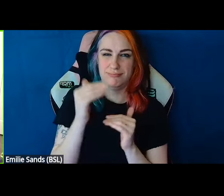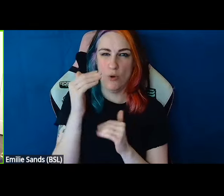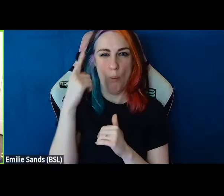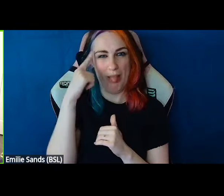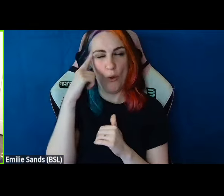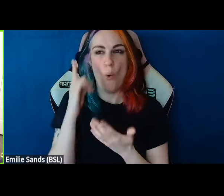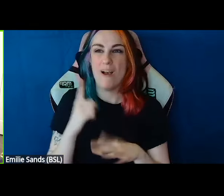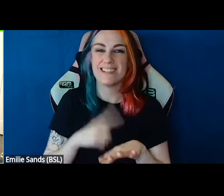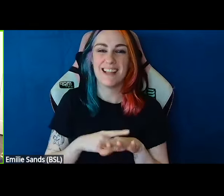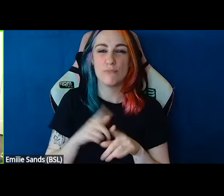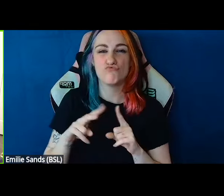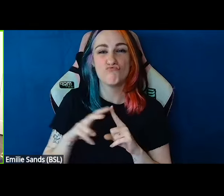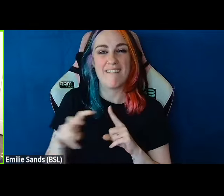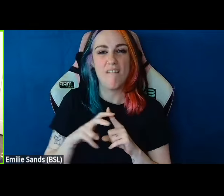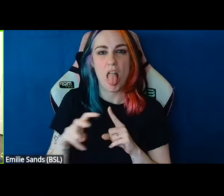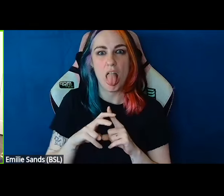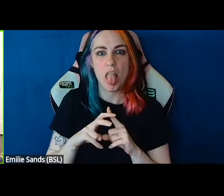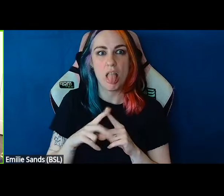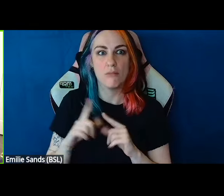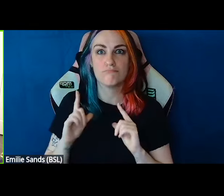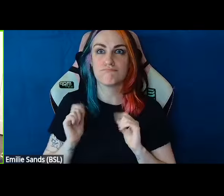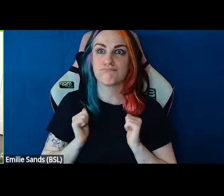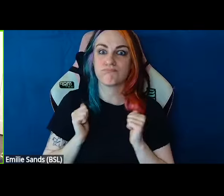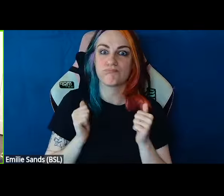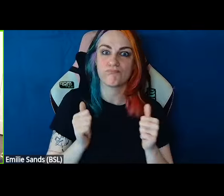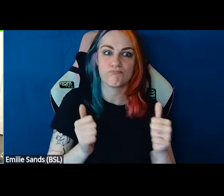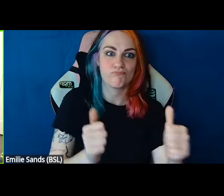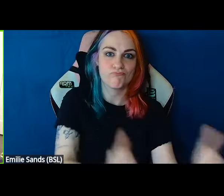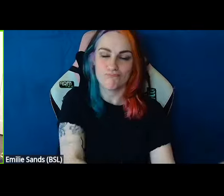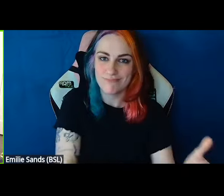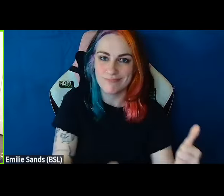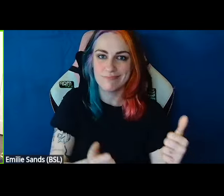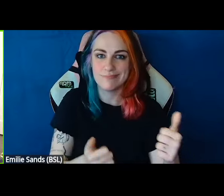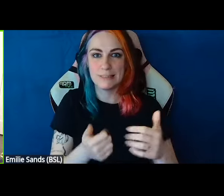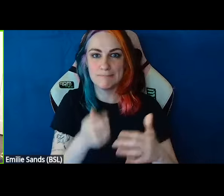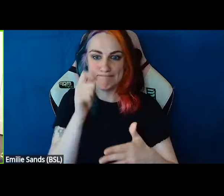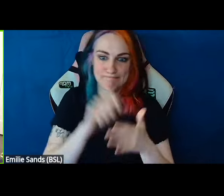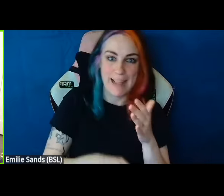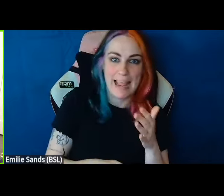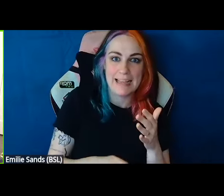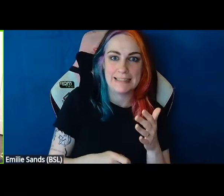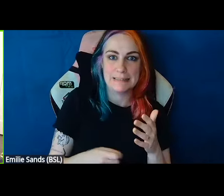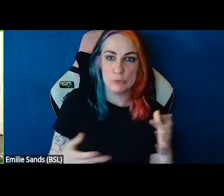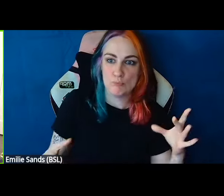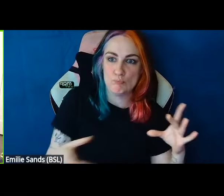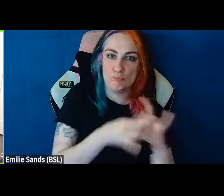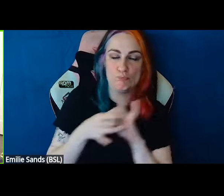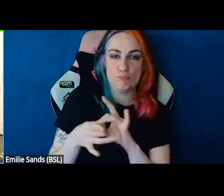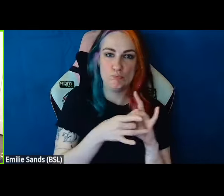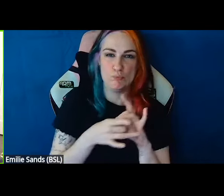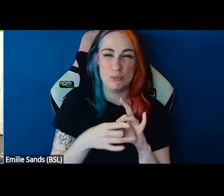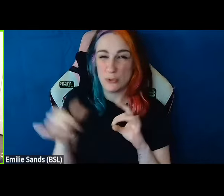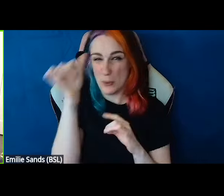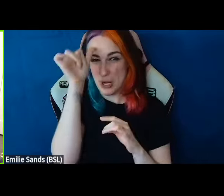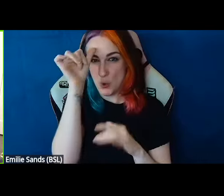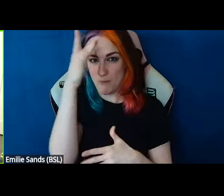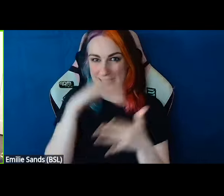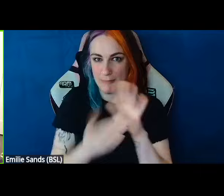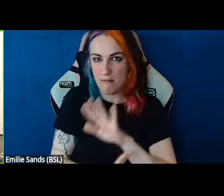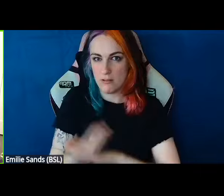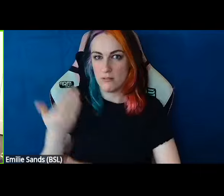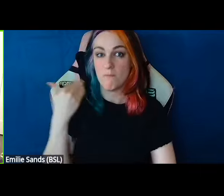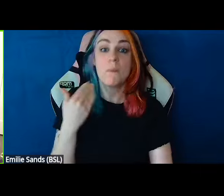people to travel, to come and spend money to hang out with us when we knew from previous experience that we've been able to